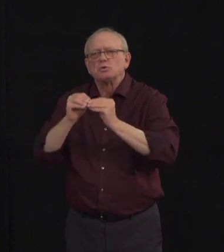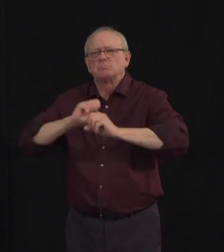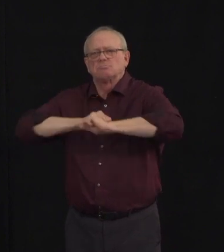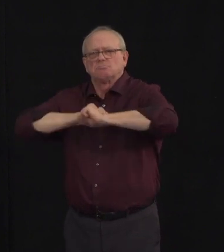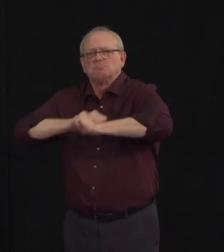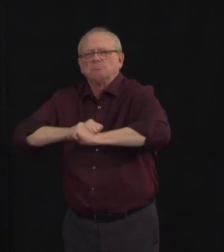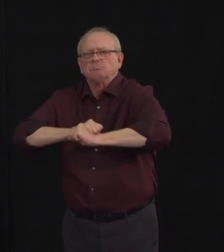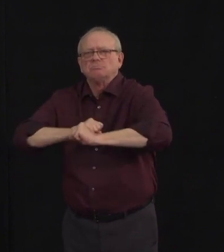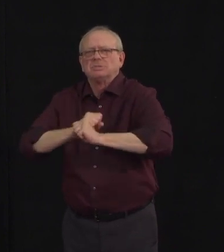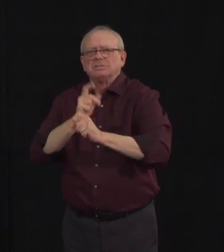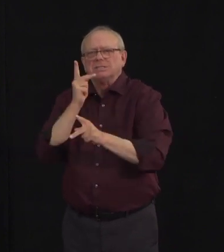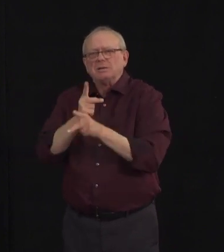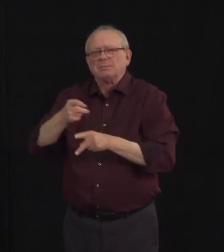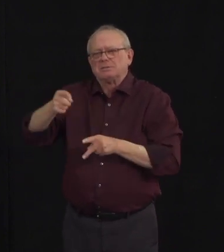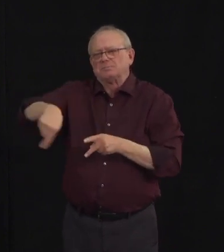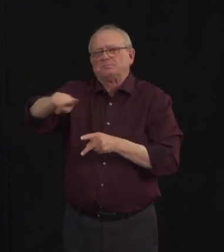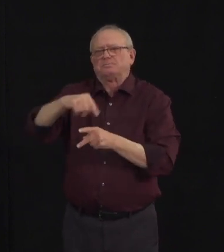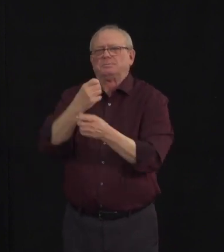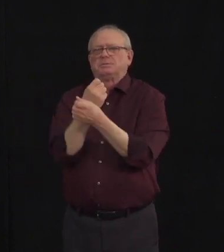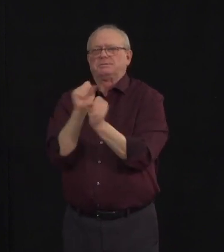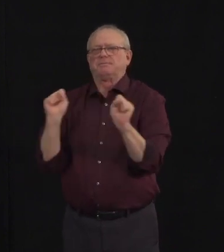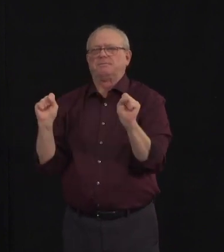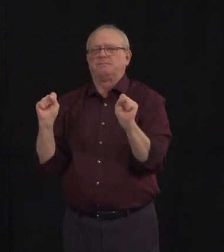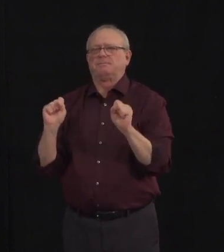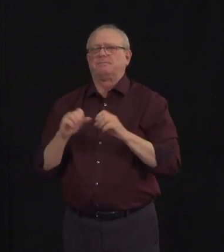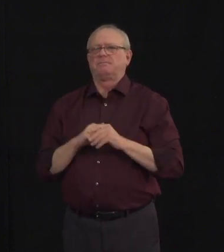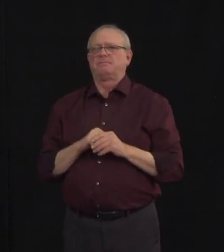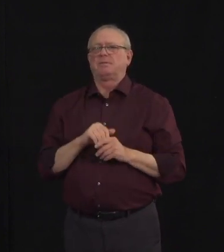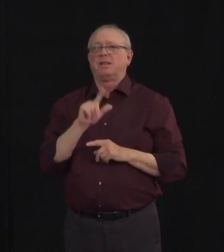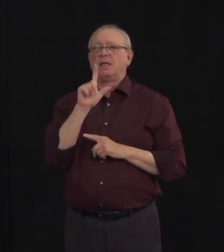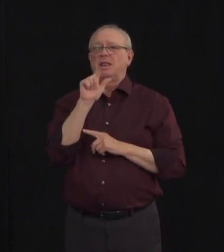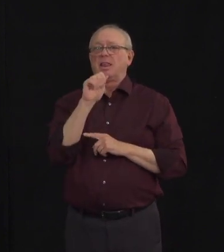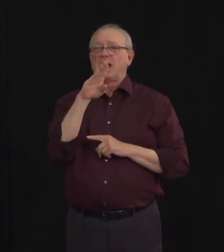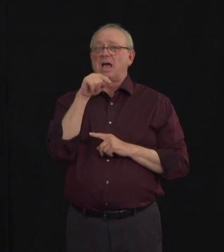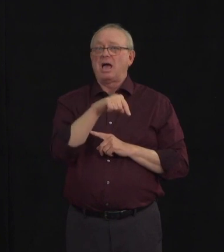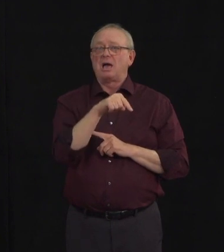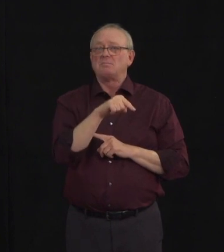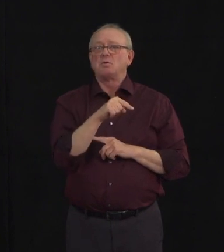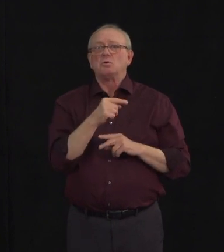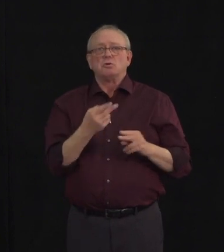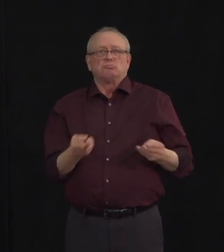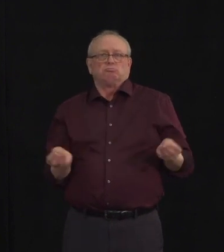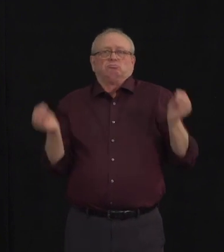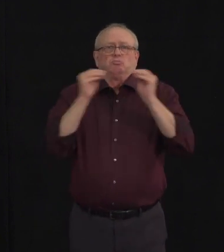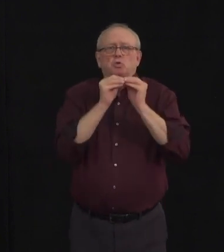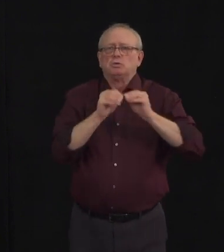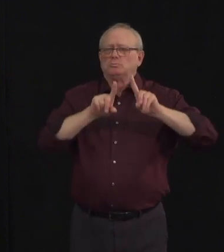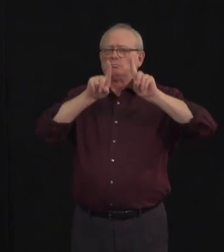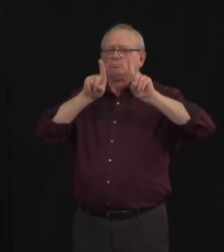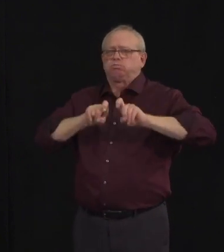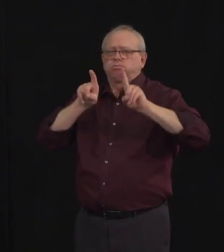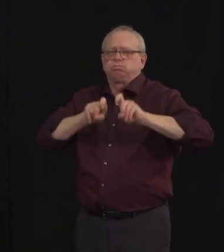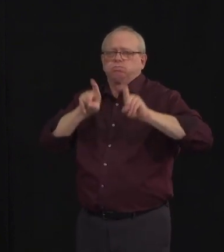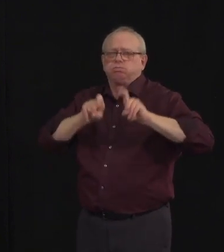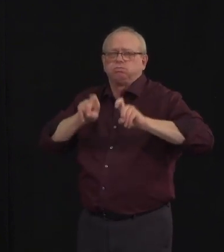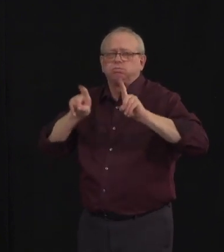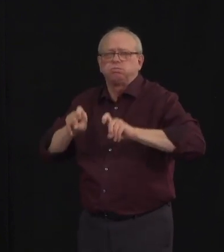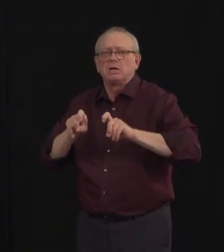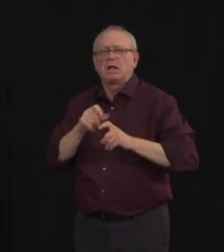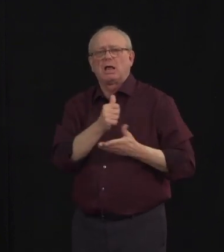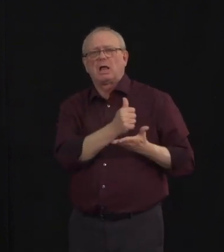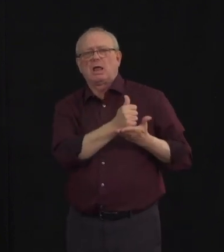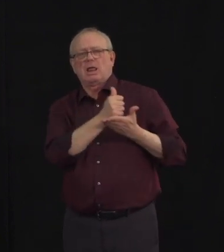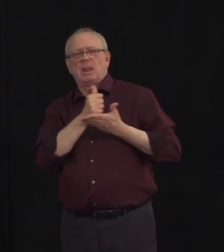and contain outbreaks. With this capacity, even though we will continue to see some cases of COVID-19 in our